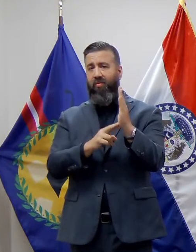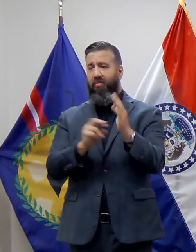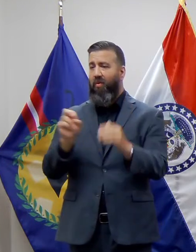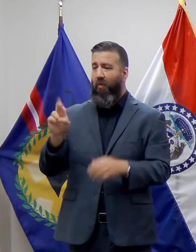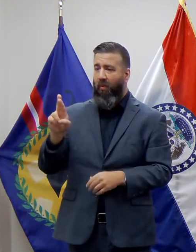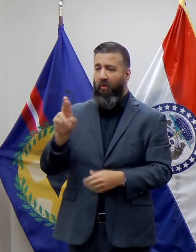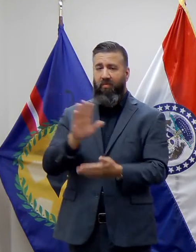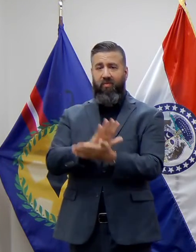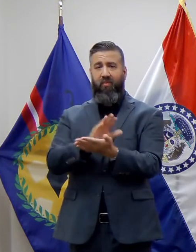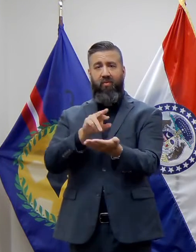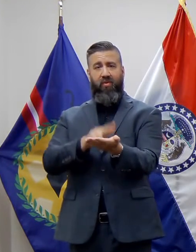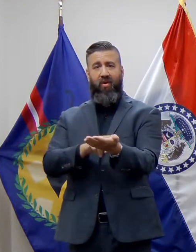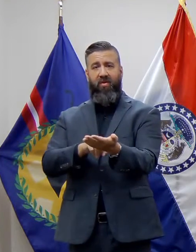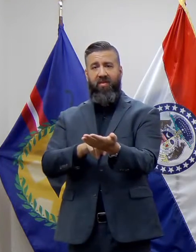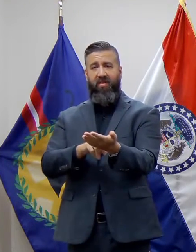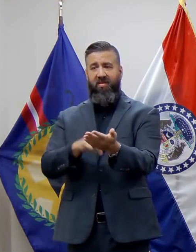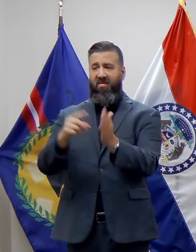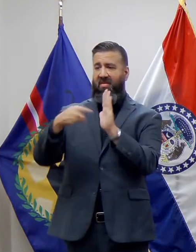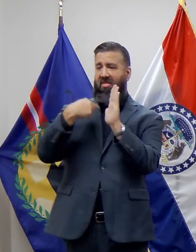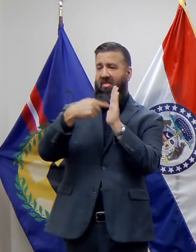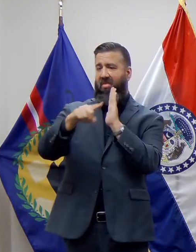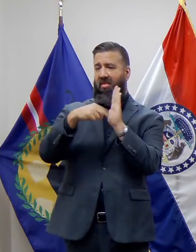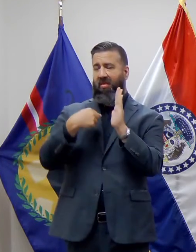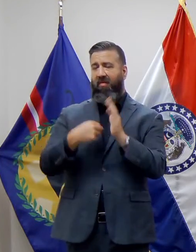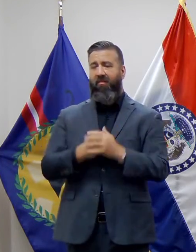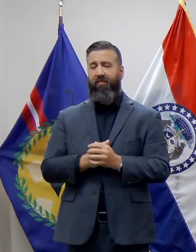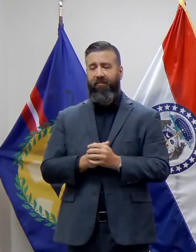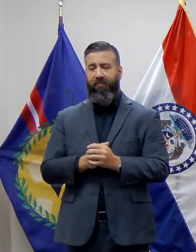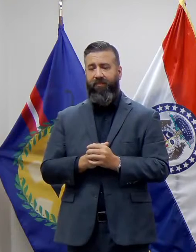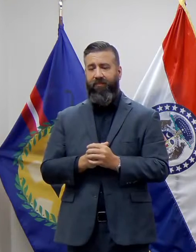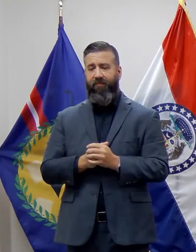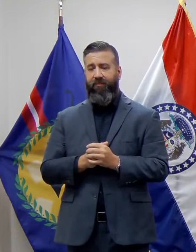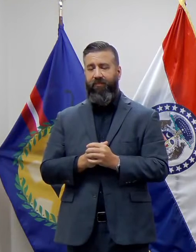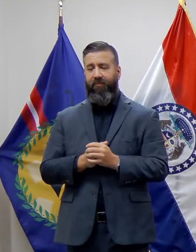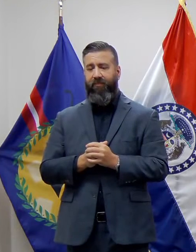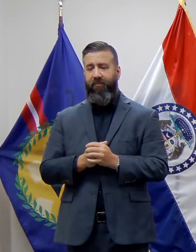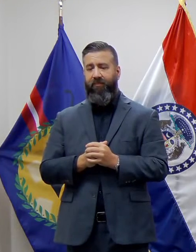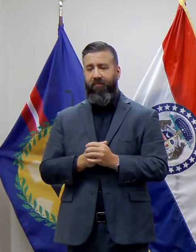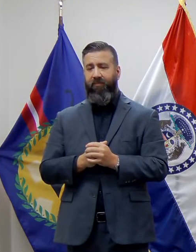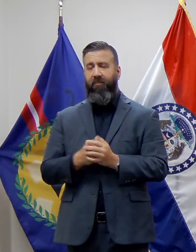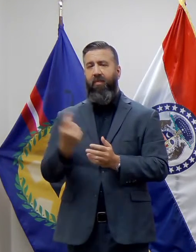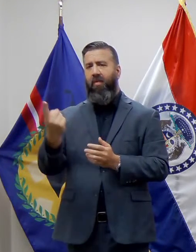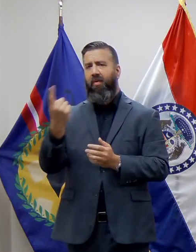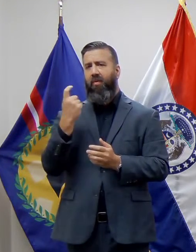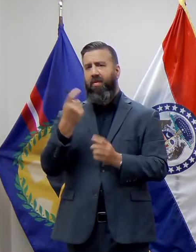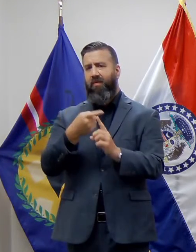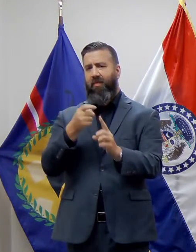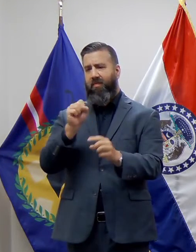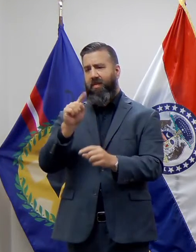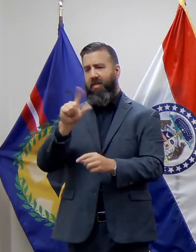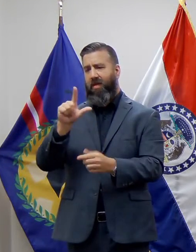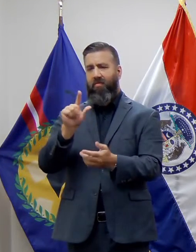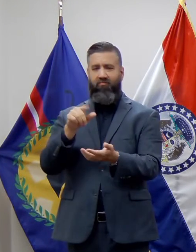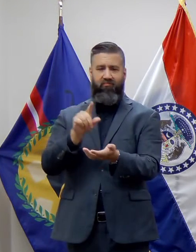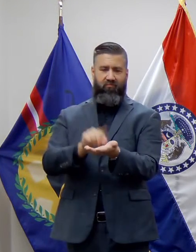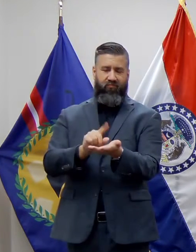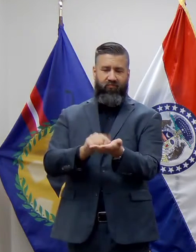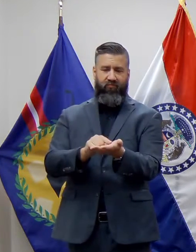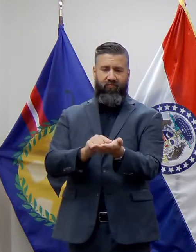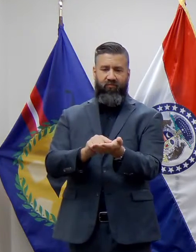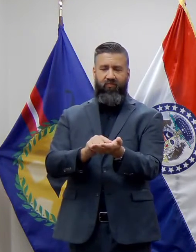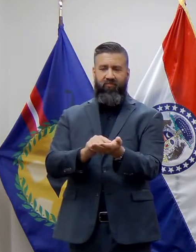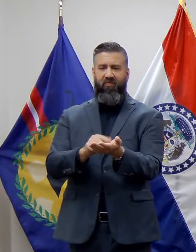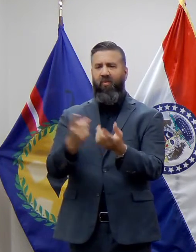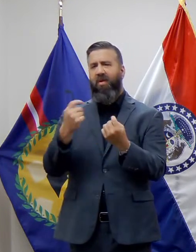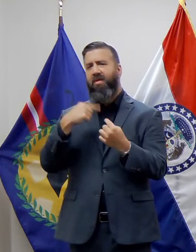backlash? So the question from the Post is about folks not